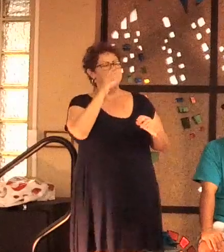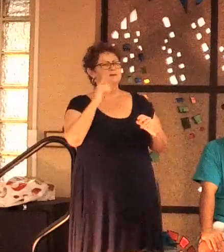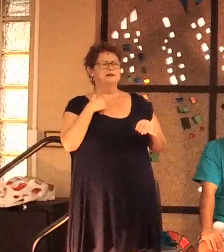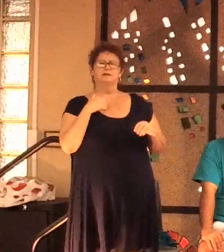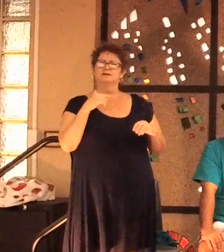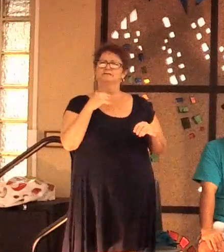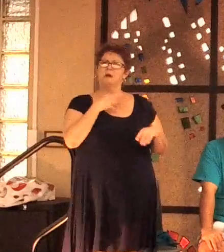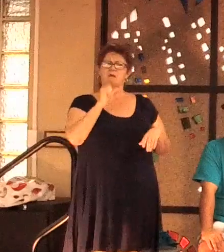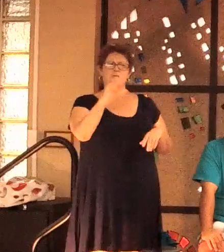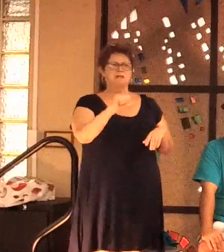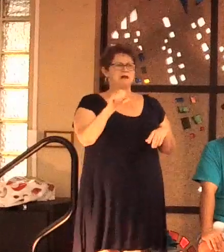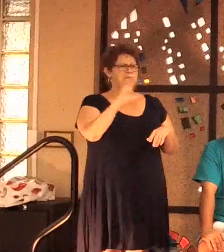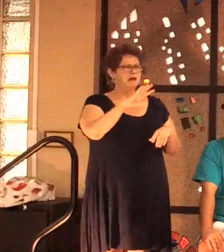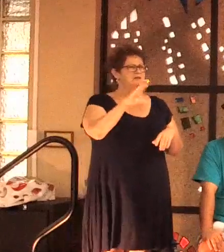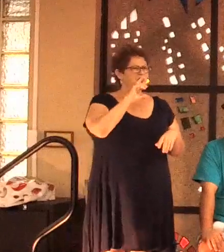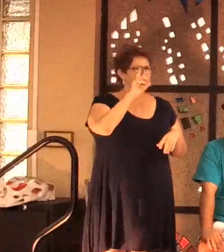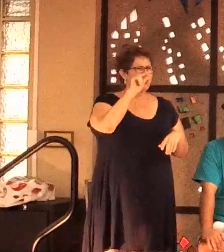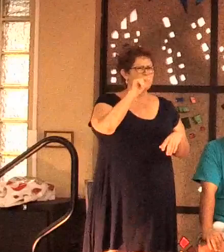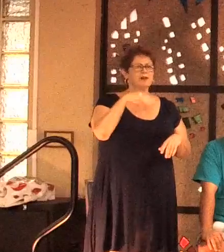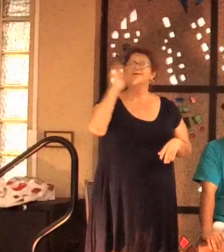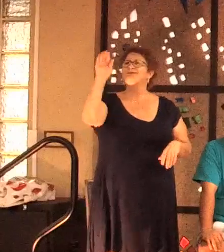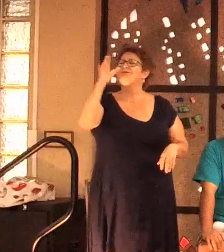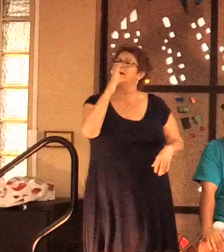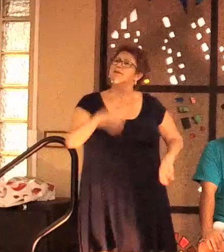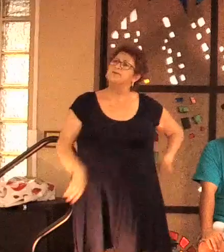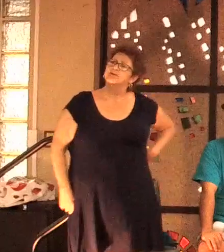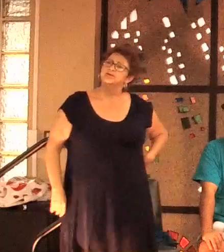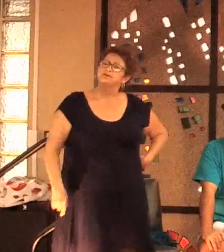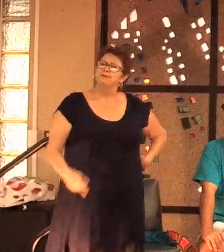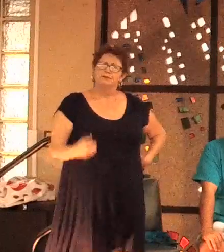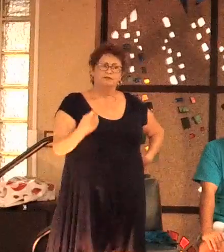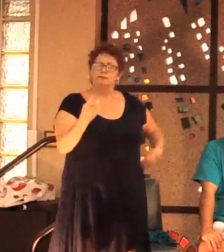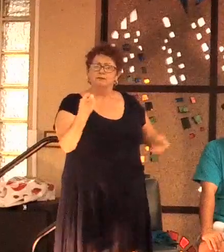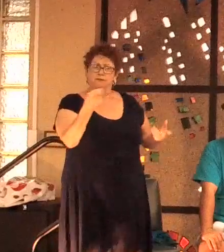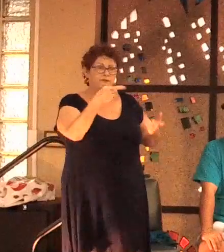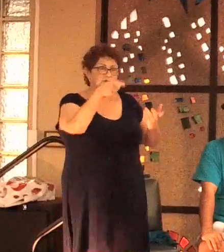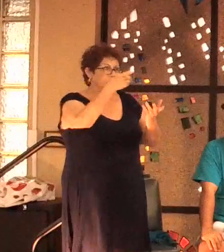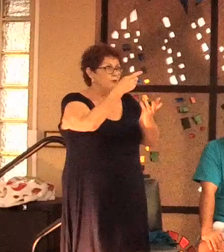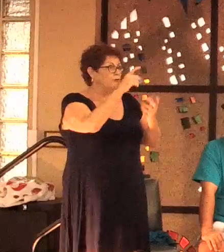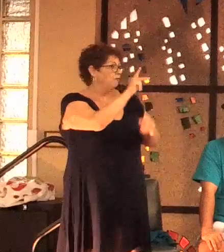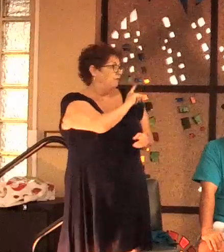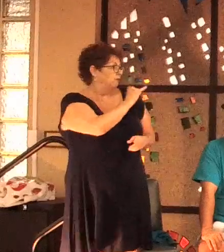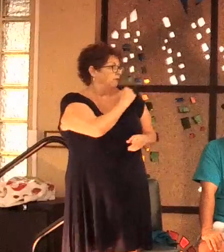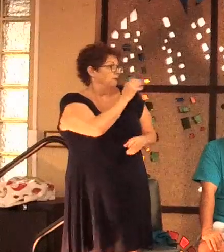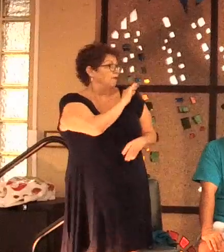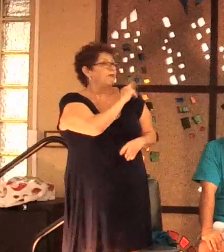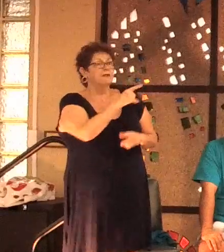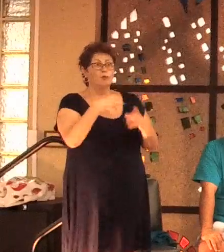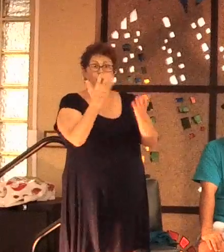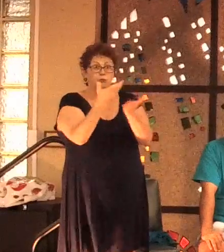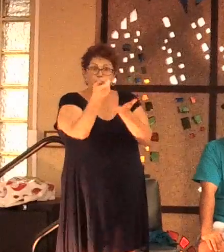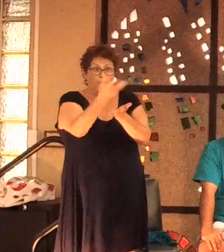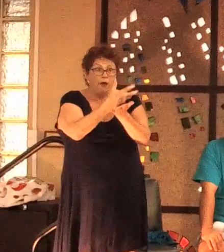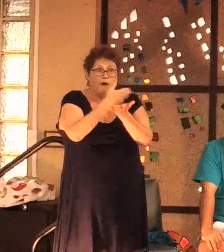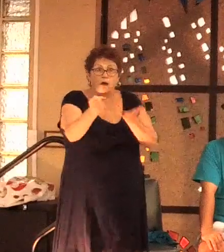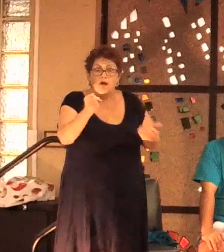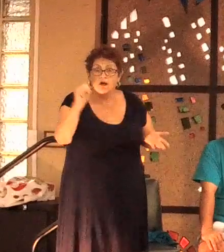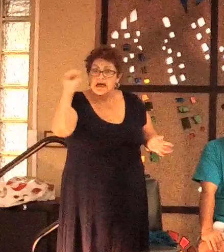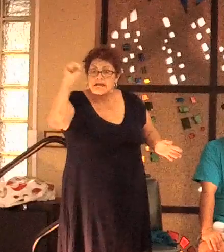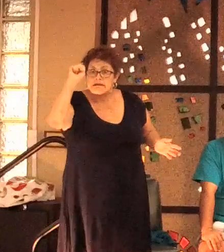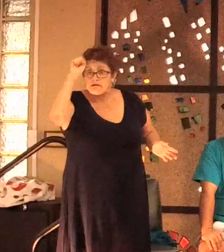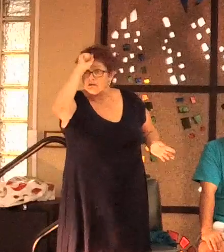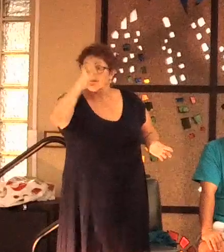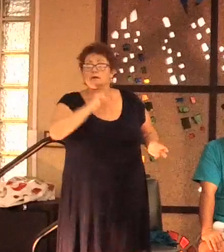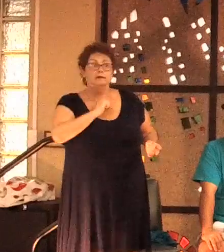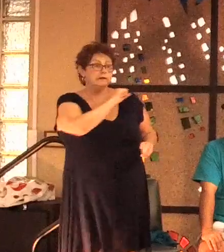day didn't think about it, and I asked my mom, I said, hello, no, mom, hello. Everyone else has their name according to their